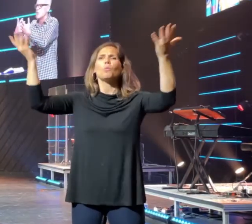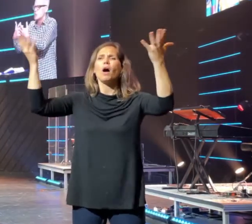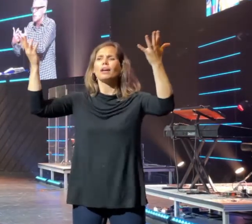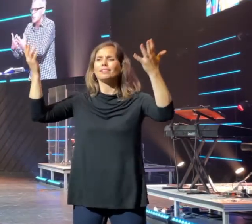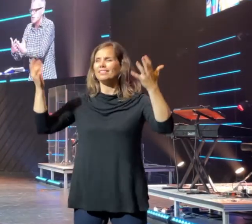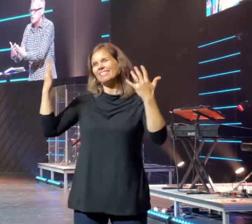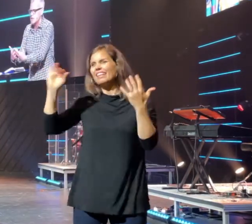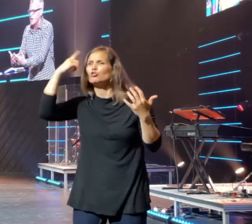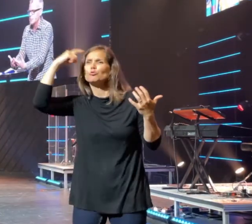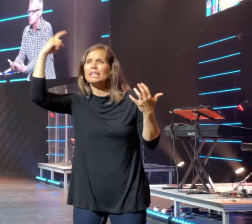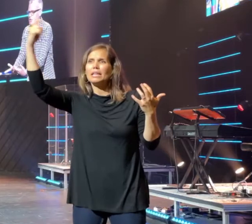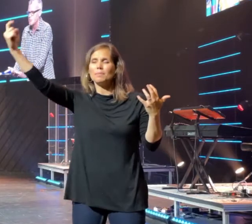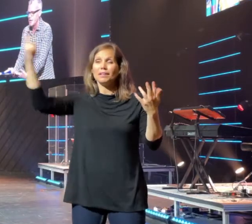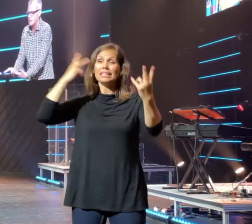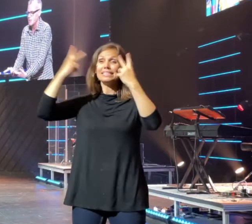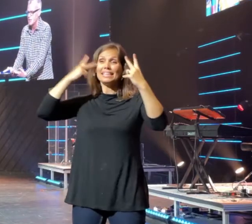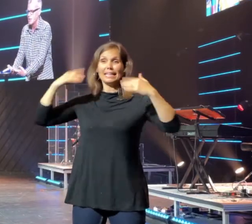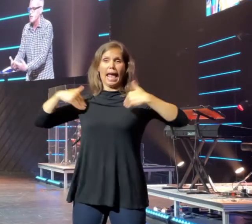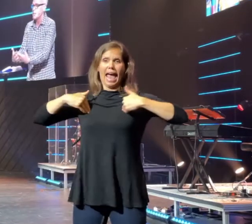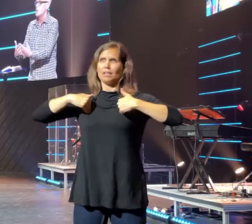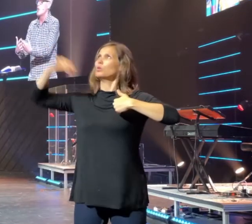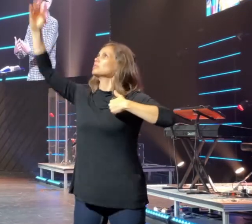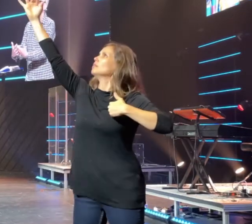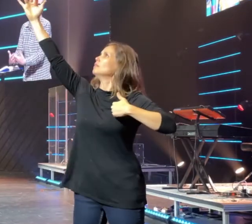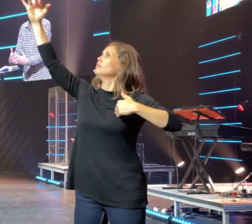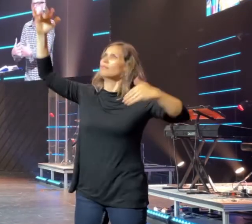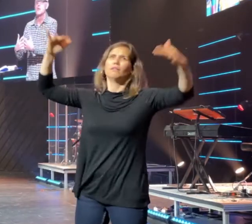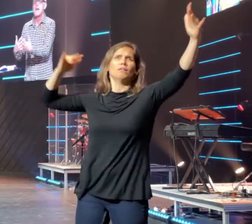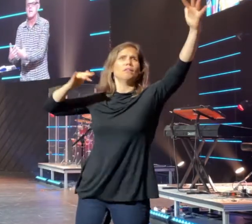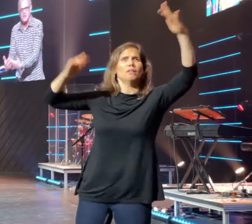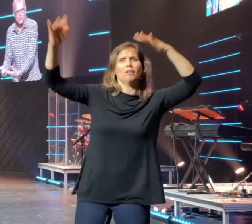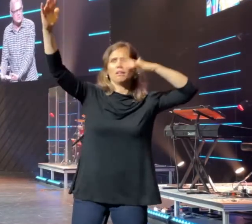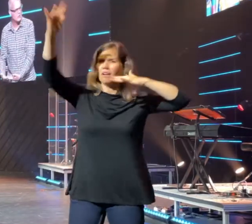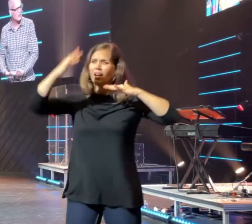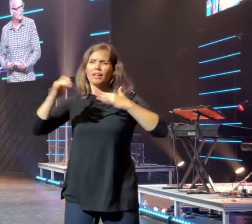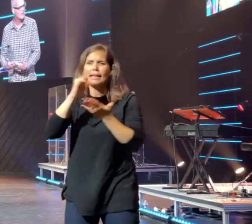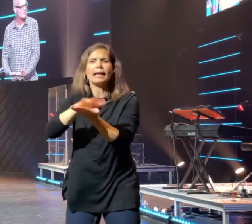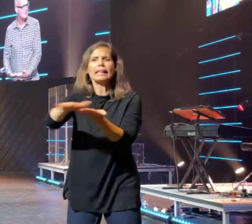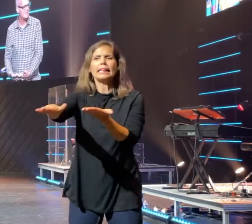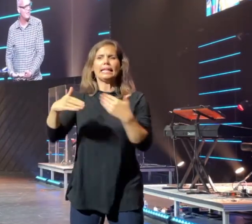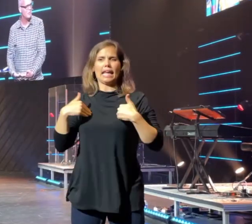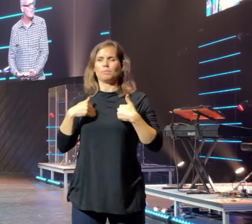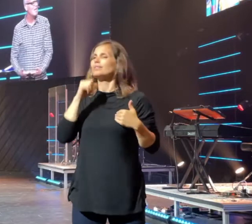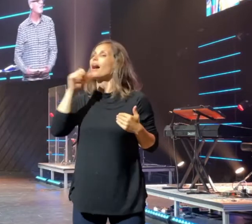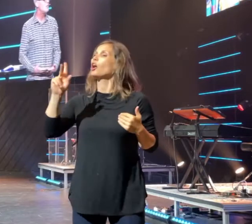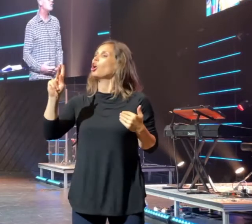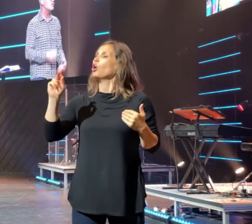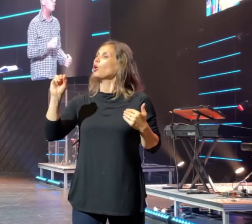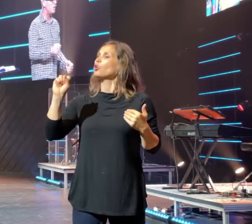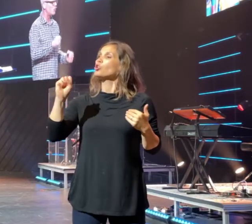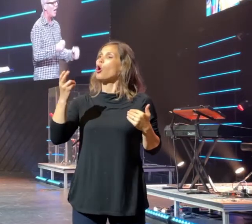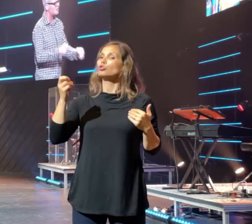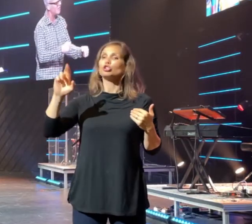is in a dream. It's these animals that come down, and many of them are unclean. Those are non-kosher. You're not supposed to eat these kind of foods. And the vision